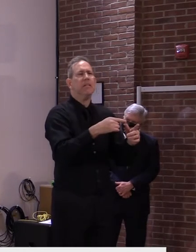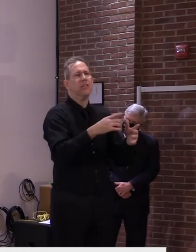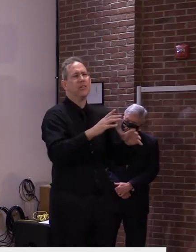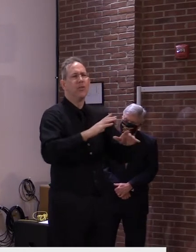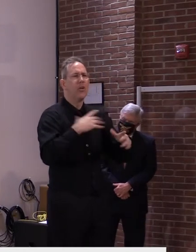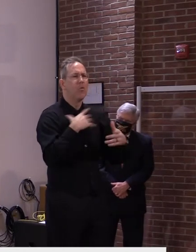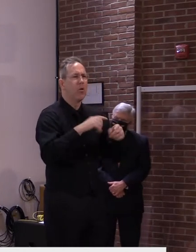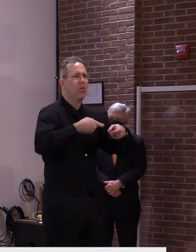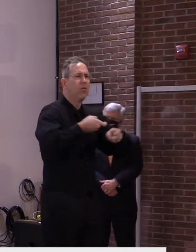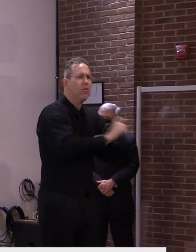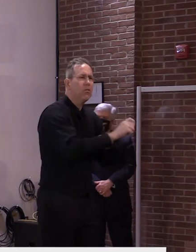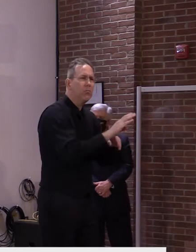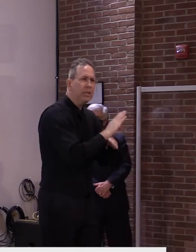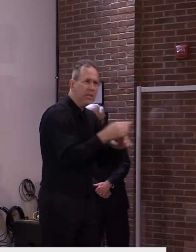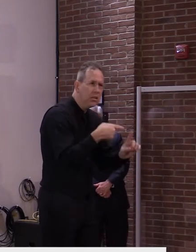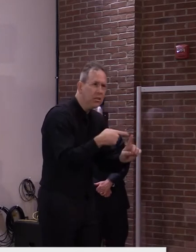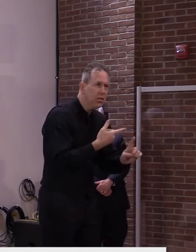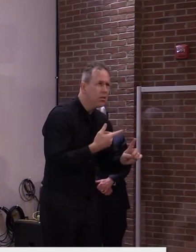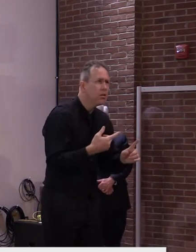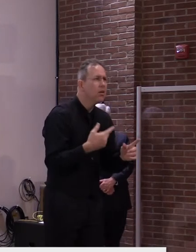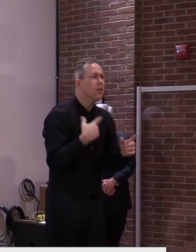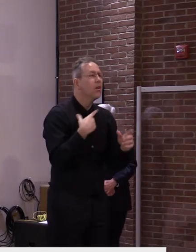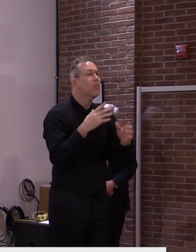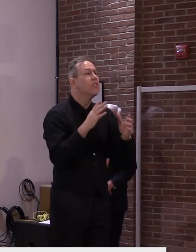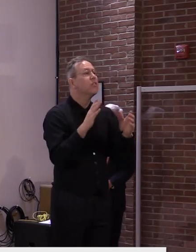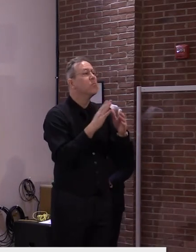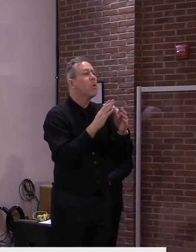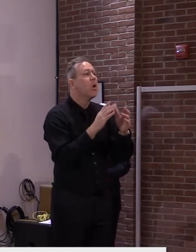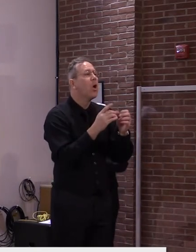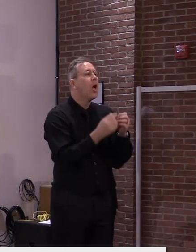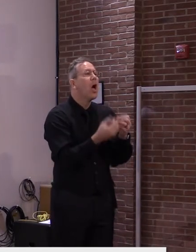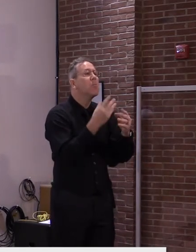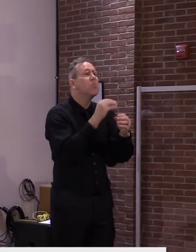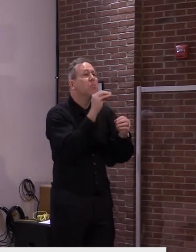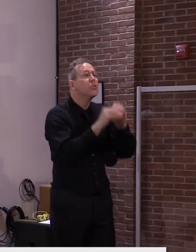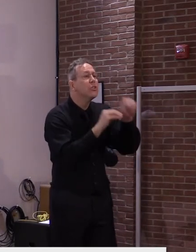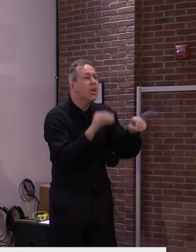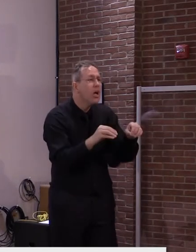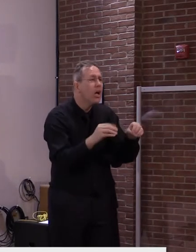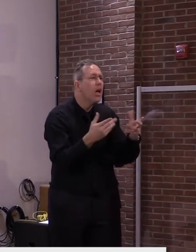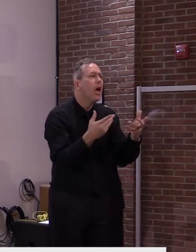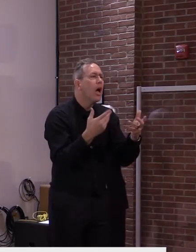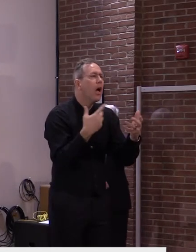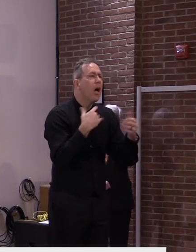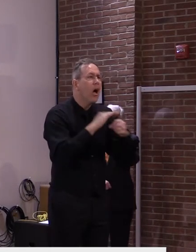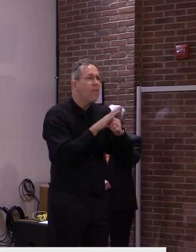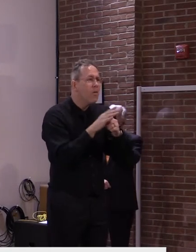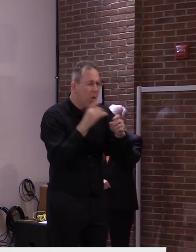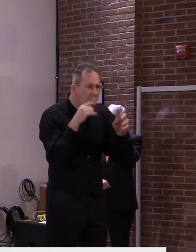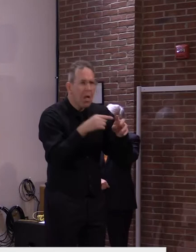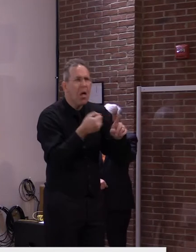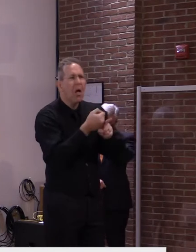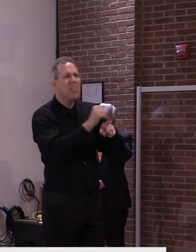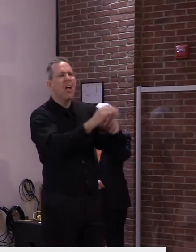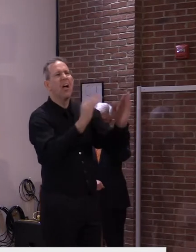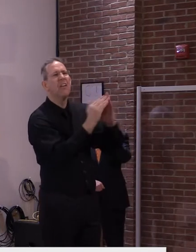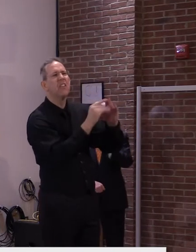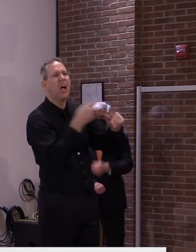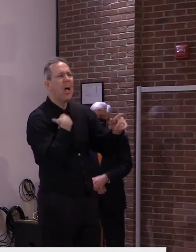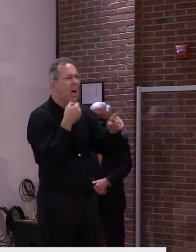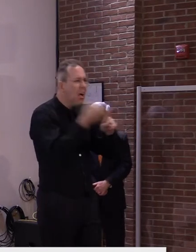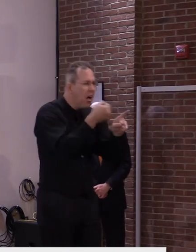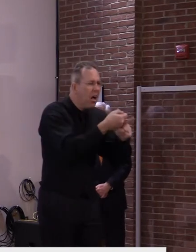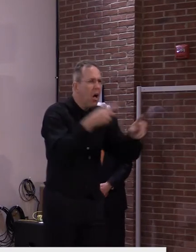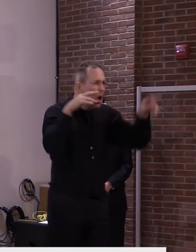positive or not positive. There are a whole variety of epidemiologic considerations